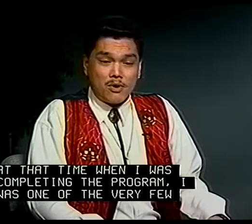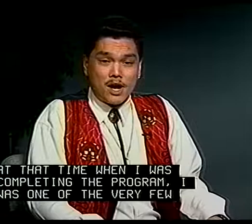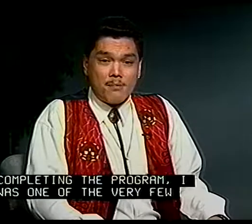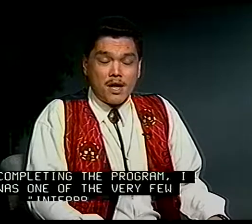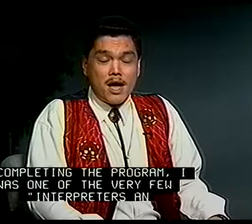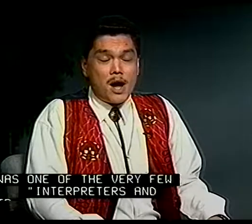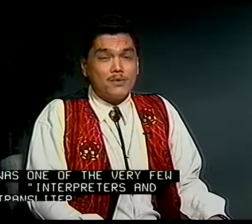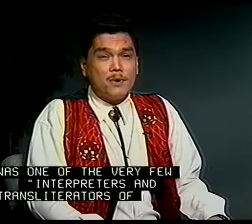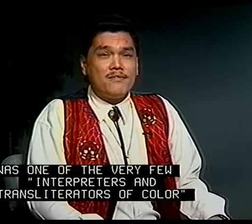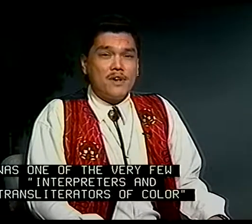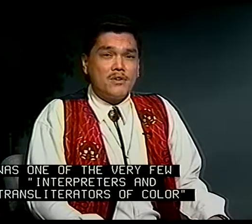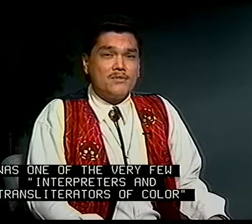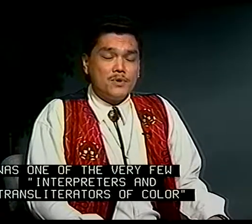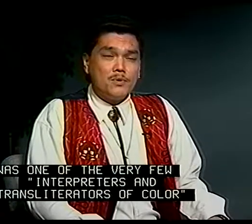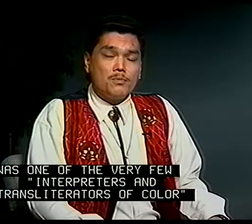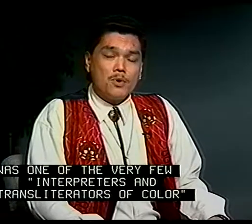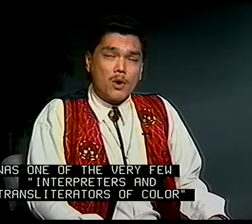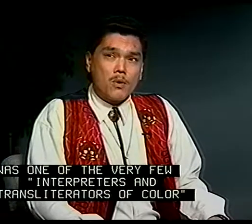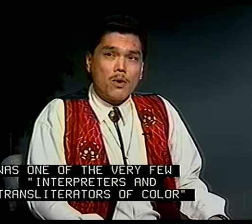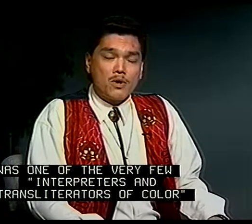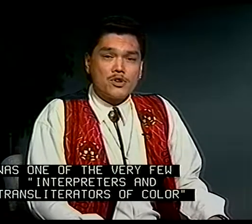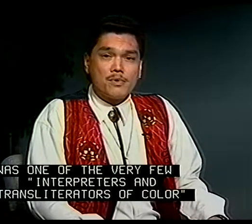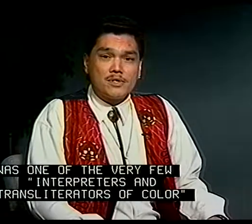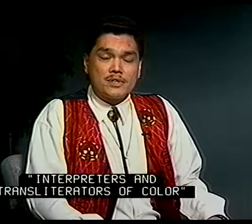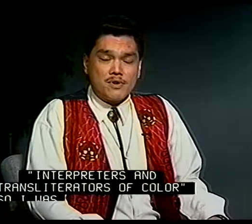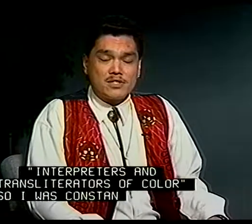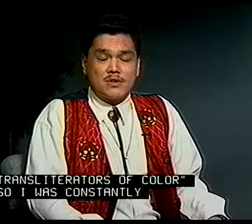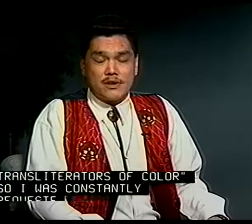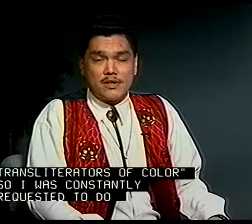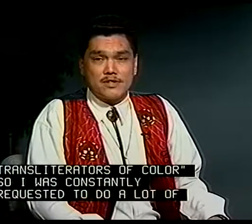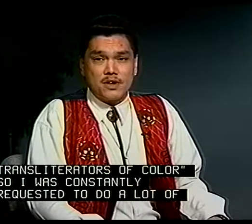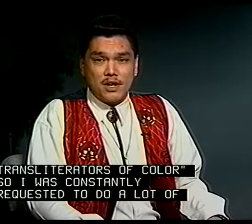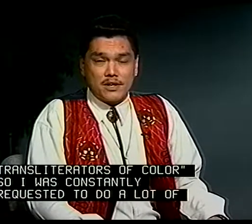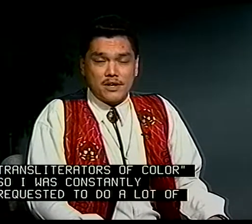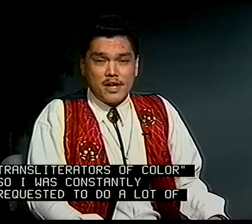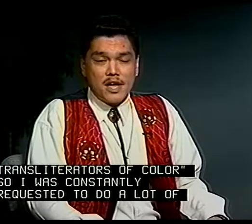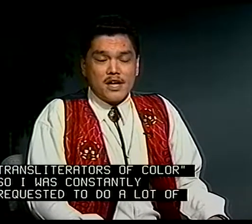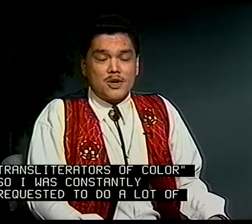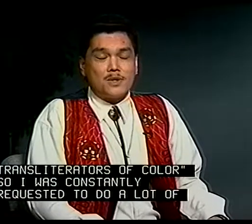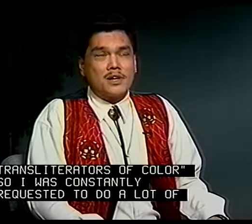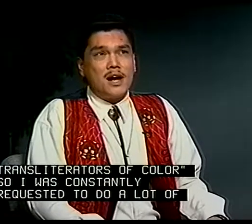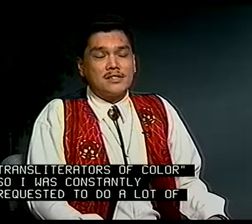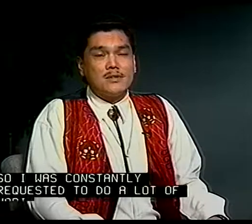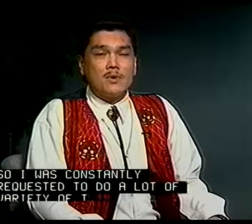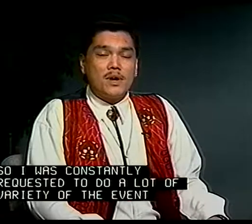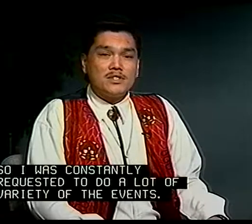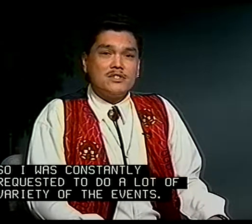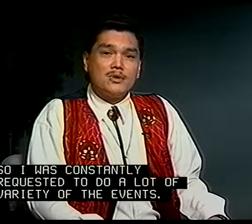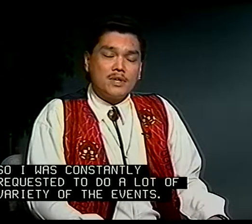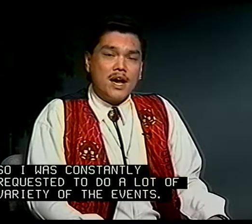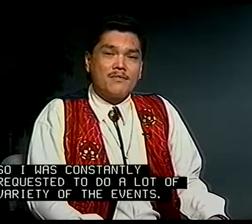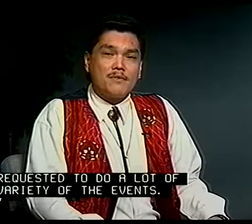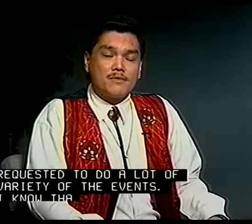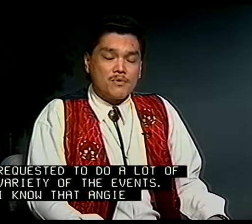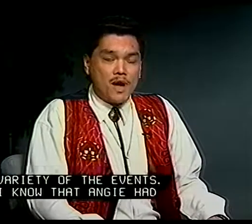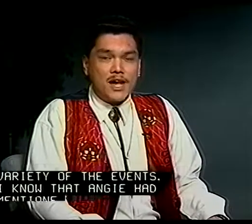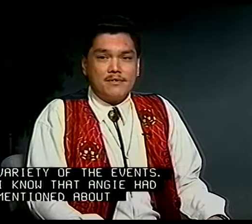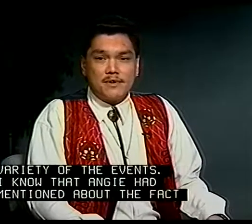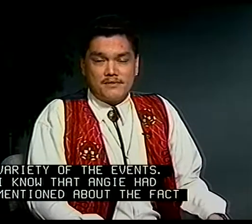program, I was one of very few quote-unquote interpreters and transliterators of color. So I was constantly requested to do a lot of variety of